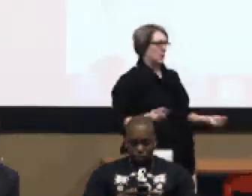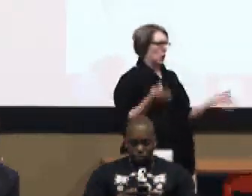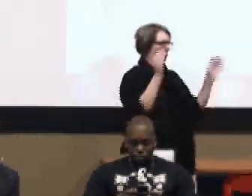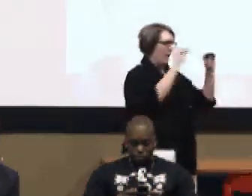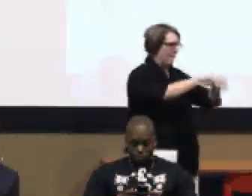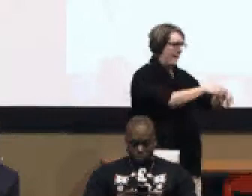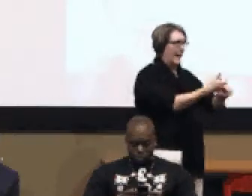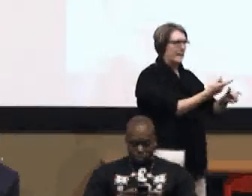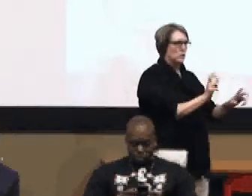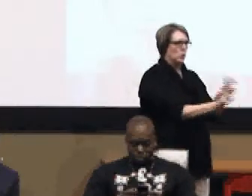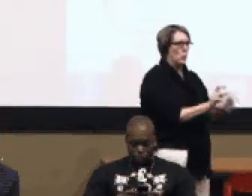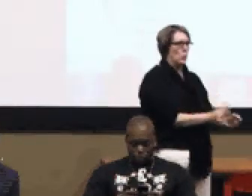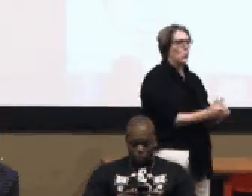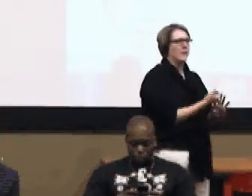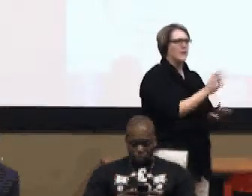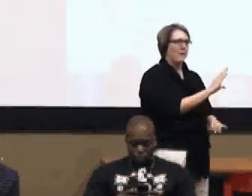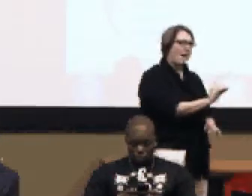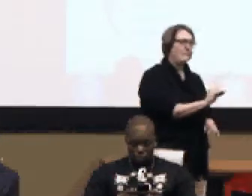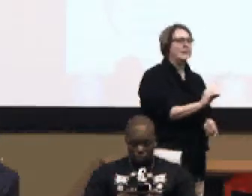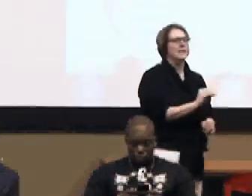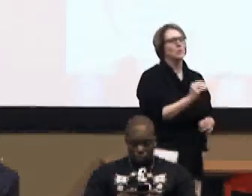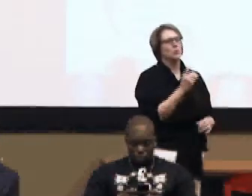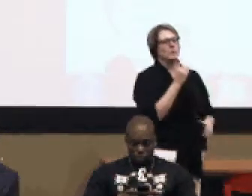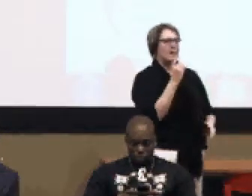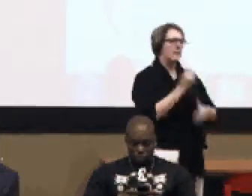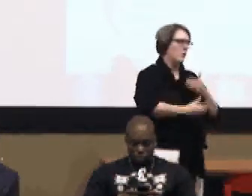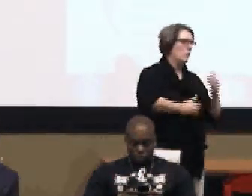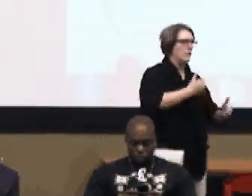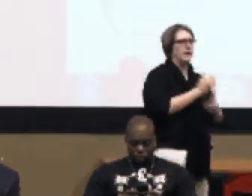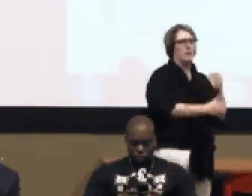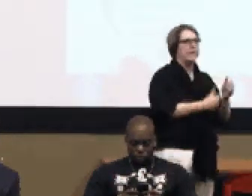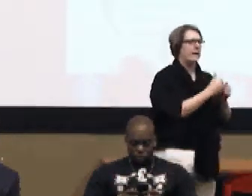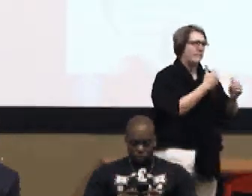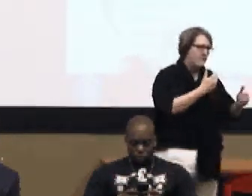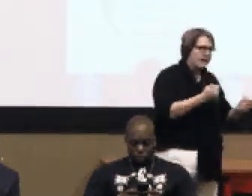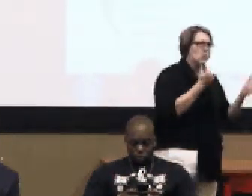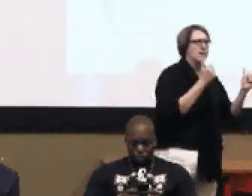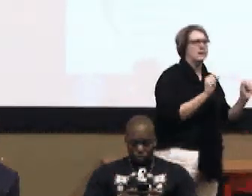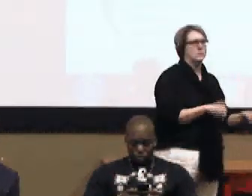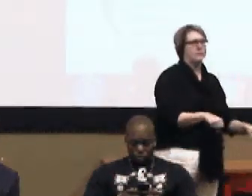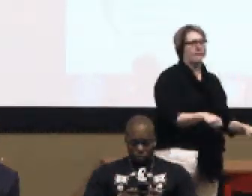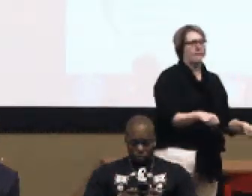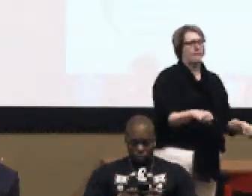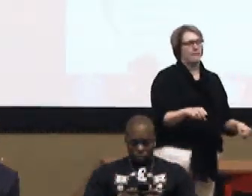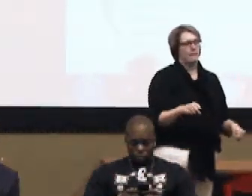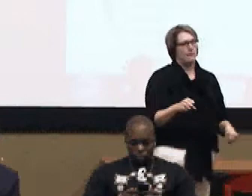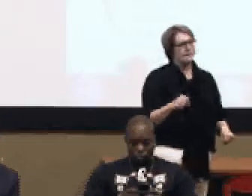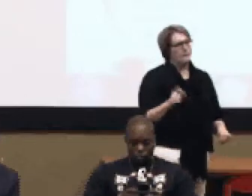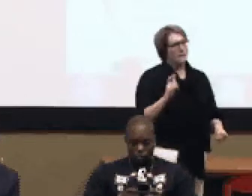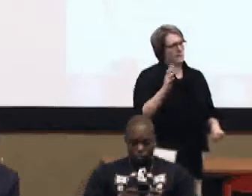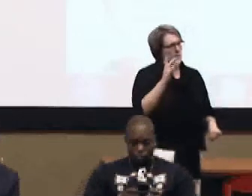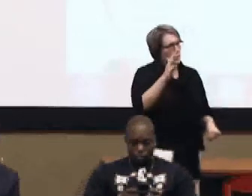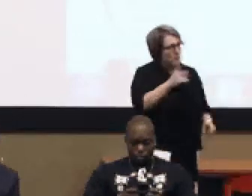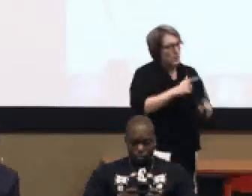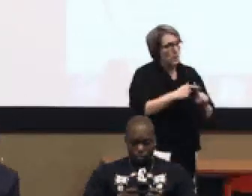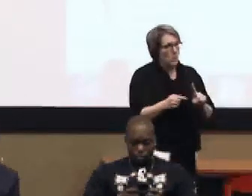company, we're just kind of moving along with that as quickly as we can. But eventually we hope to raise some investor capital and